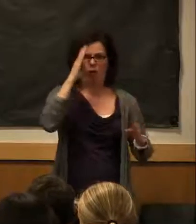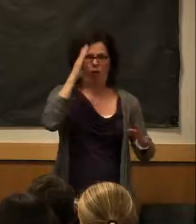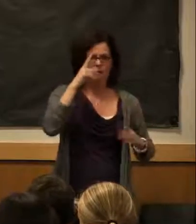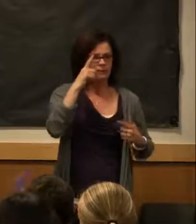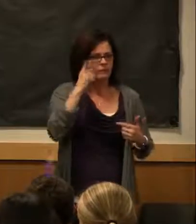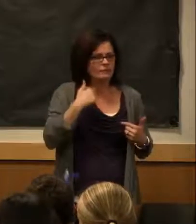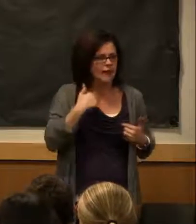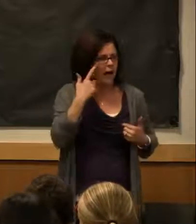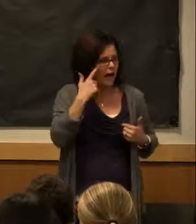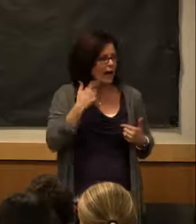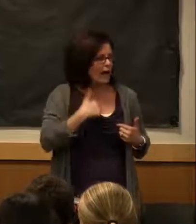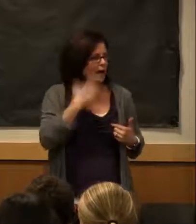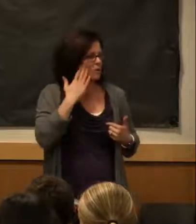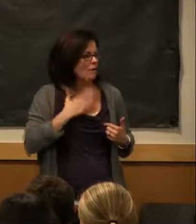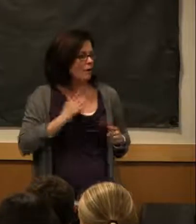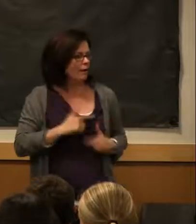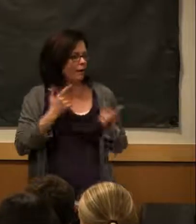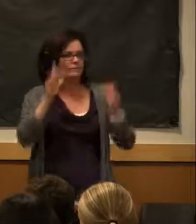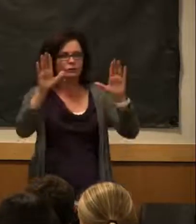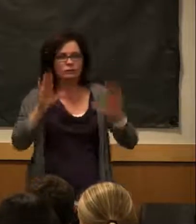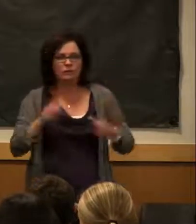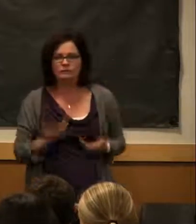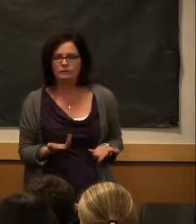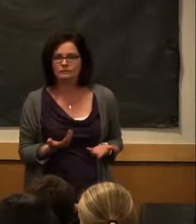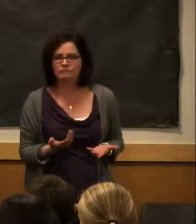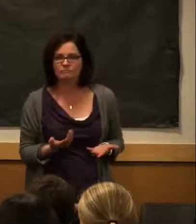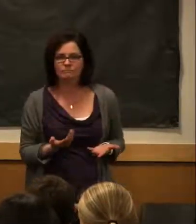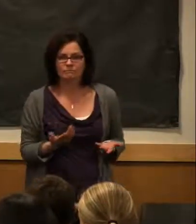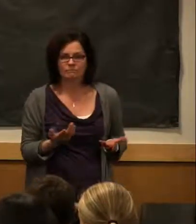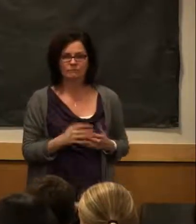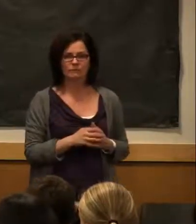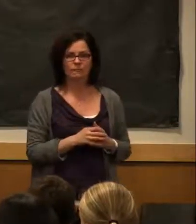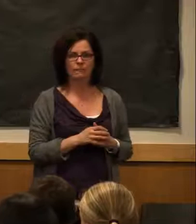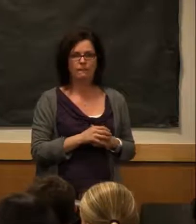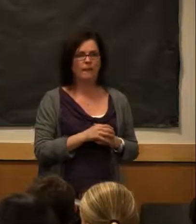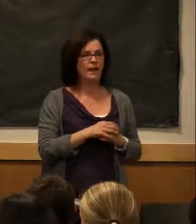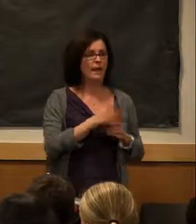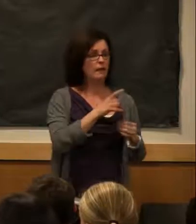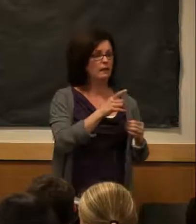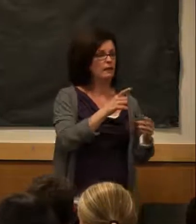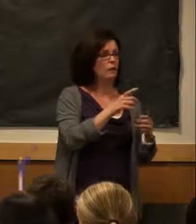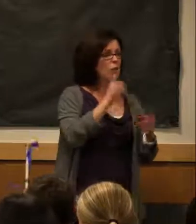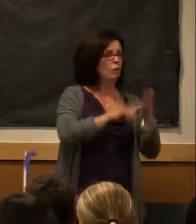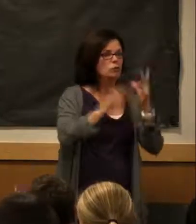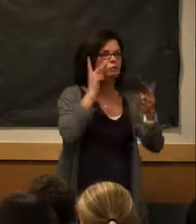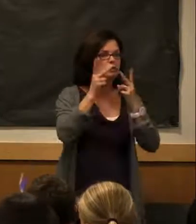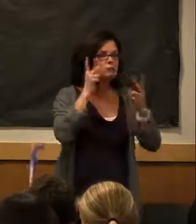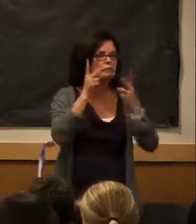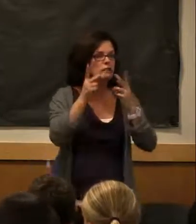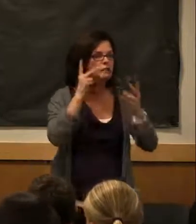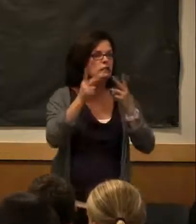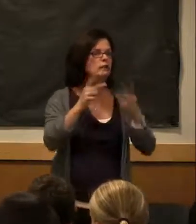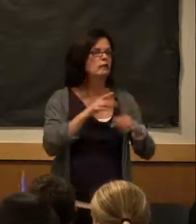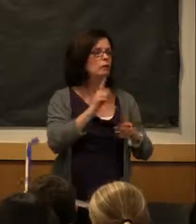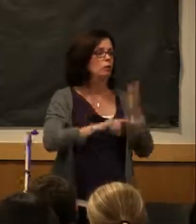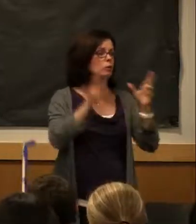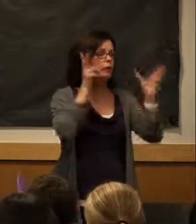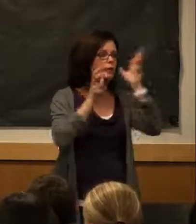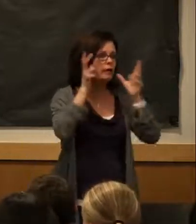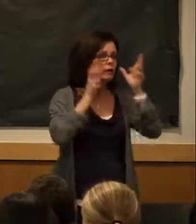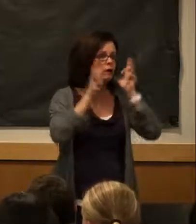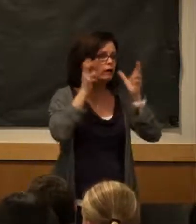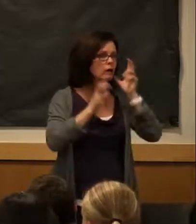I have. And I don't think that your worth is based on what you see or what you hear or anything like